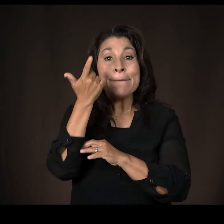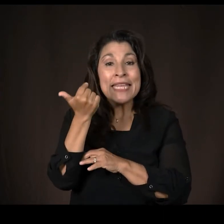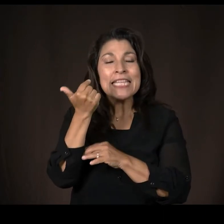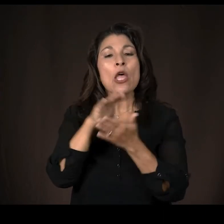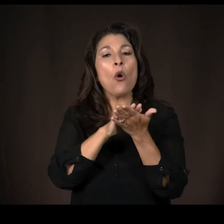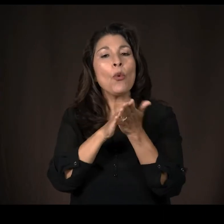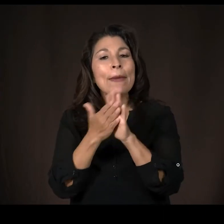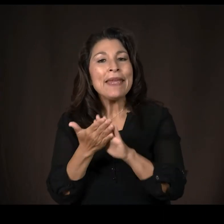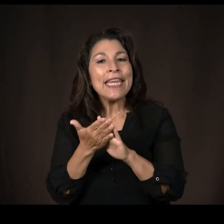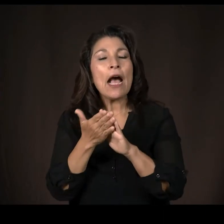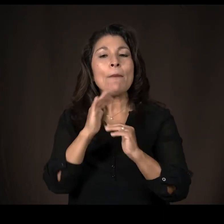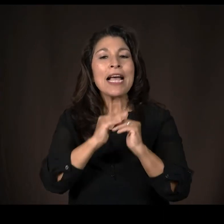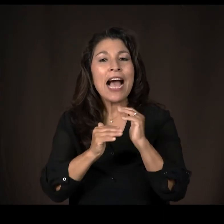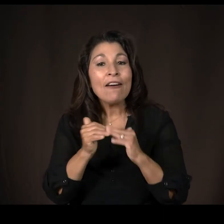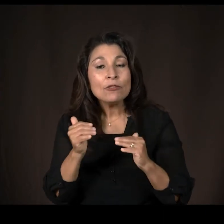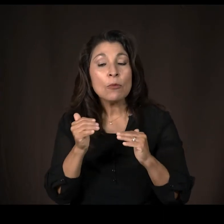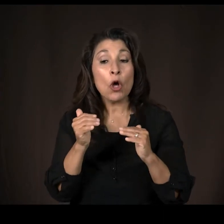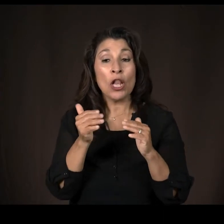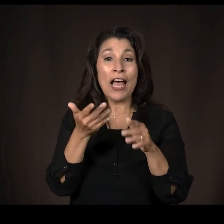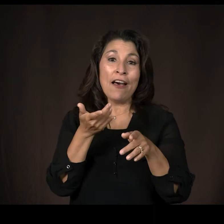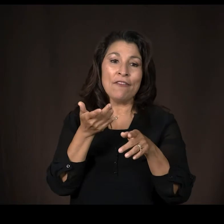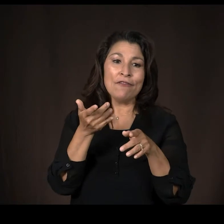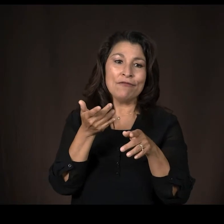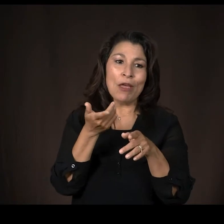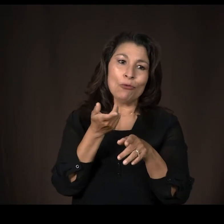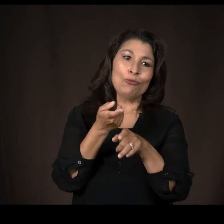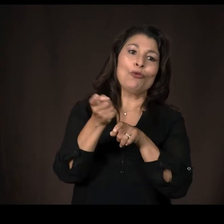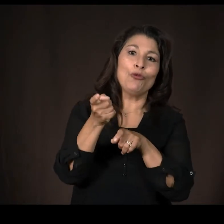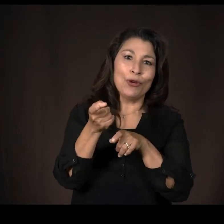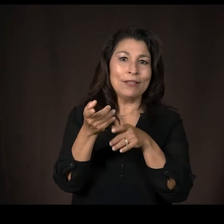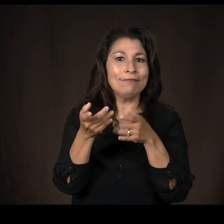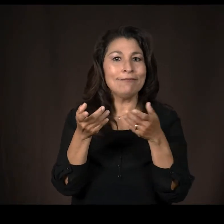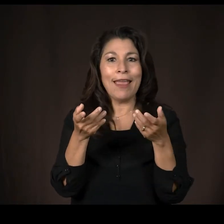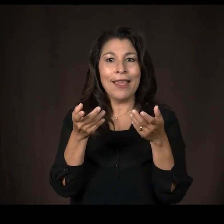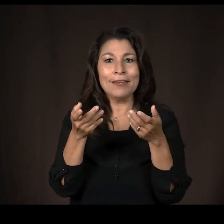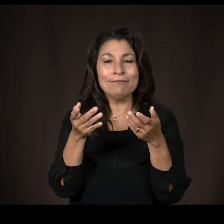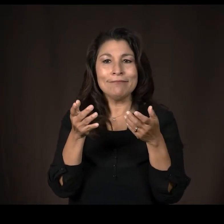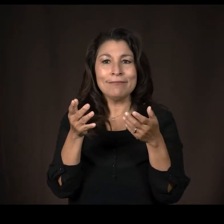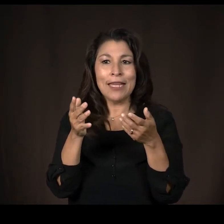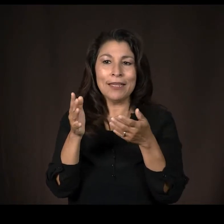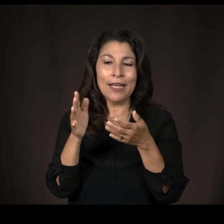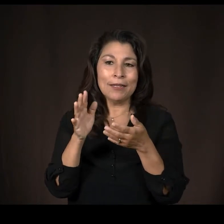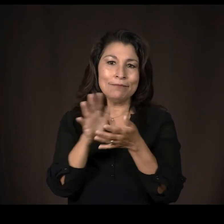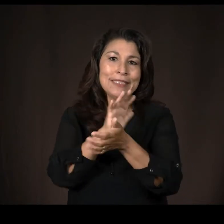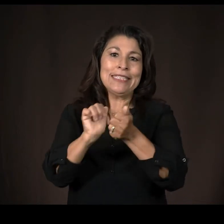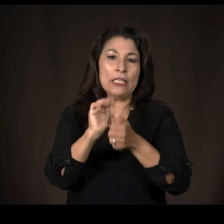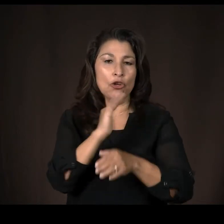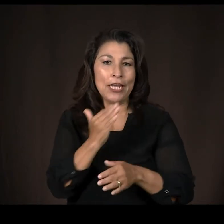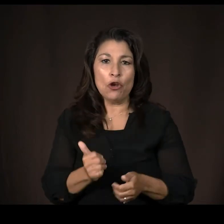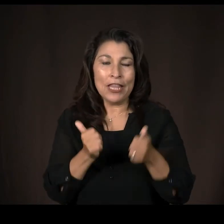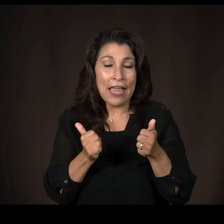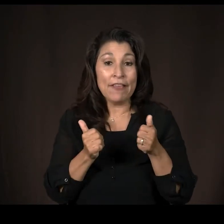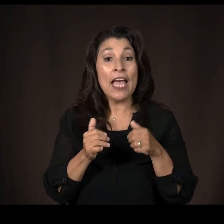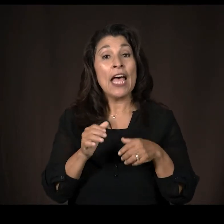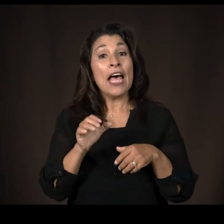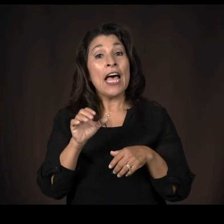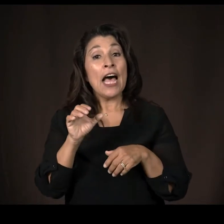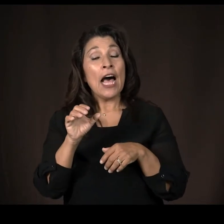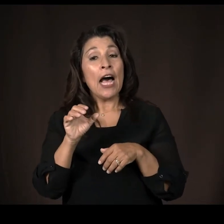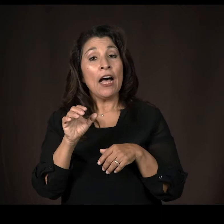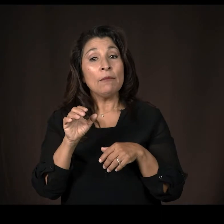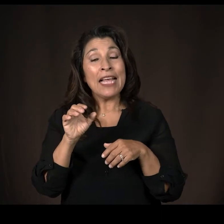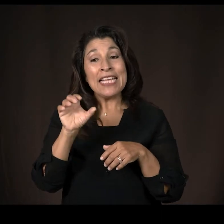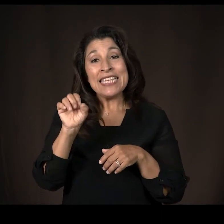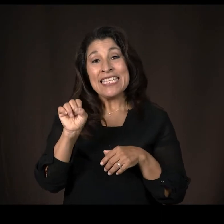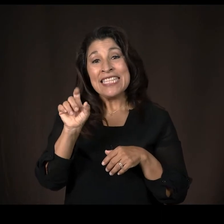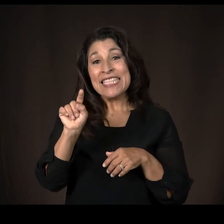the ruin and the rubble in our lives. This happens in a lot of marriages. Status quo is Latin for the mess we're in.